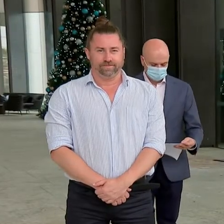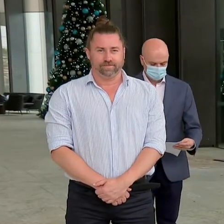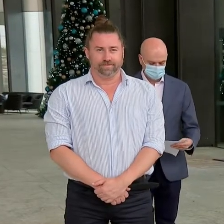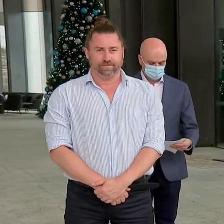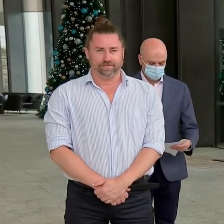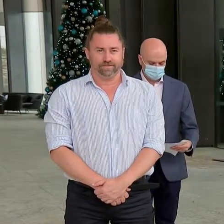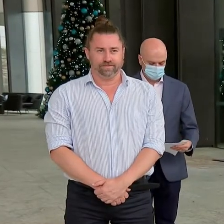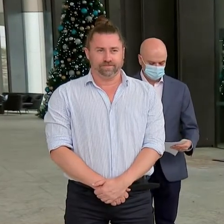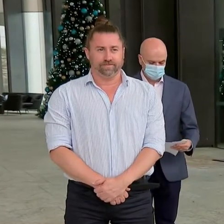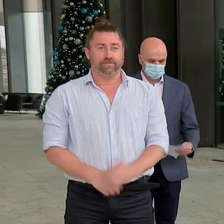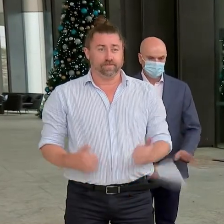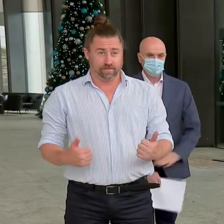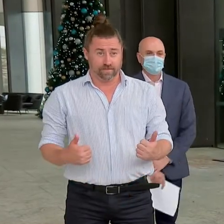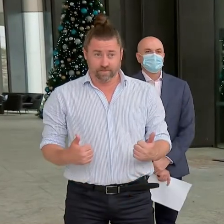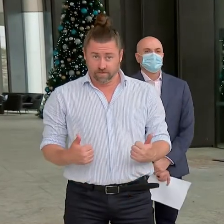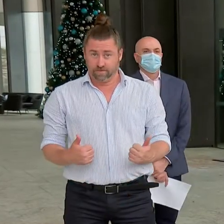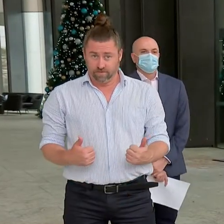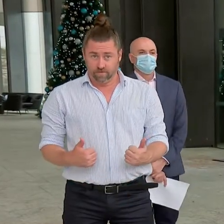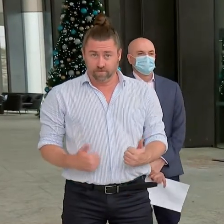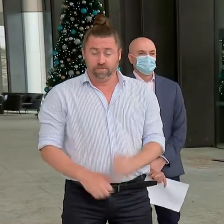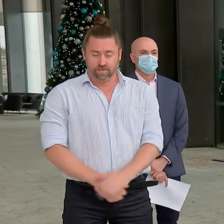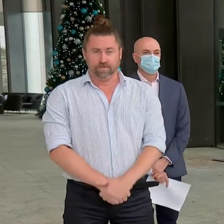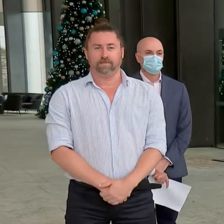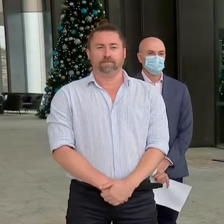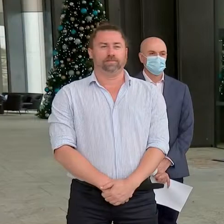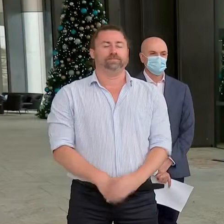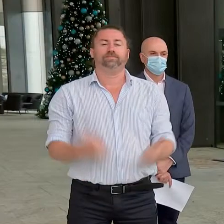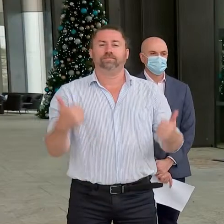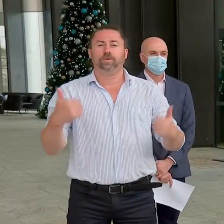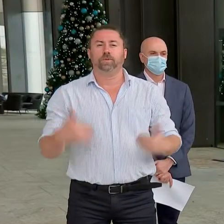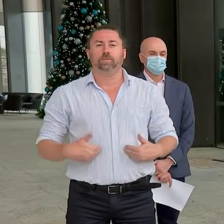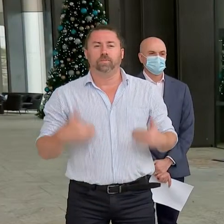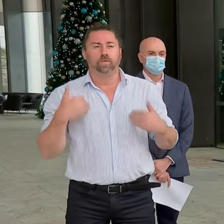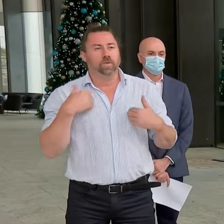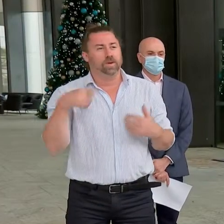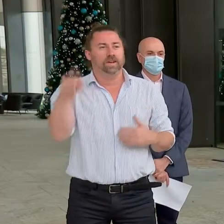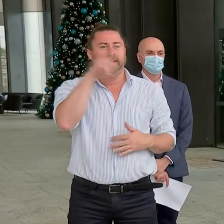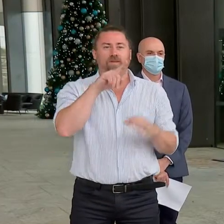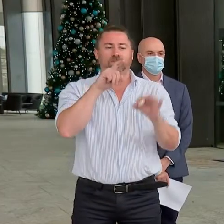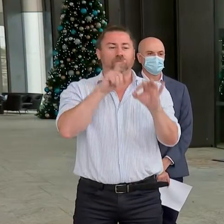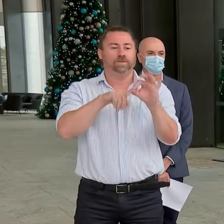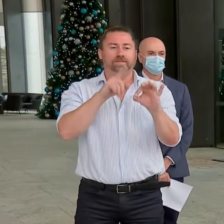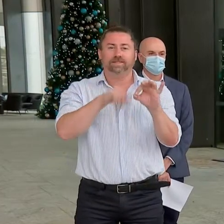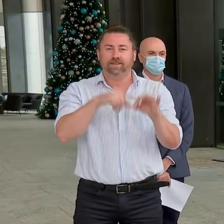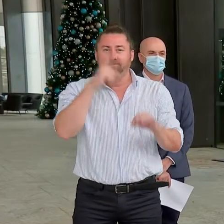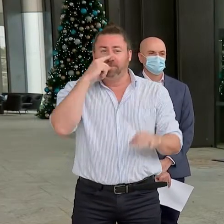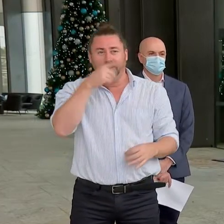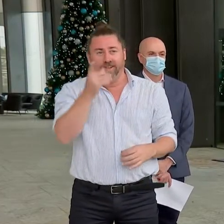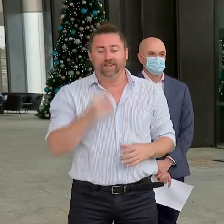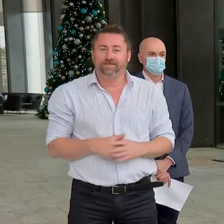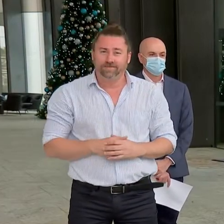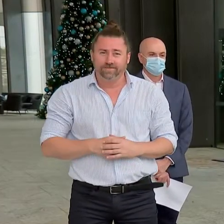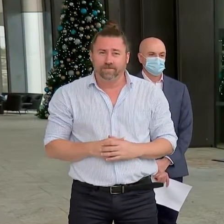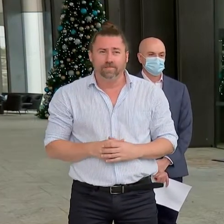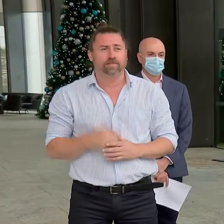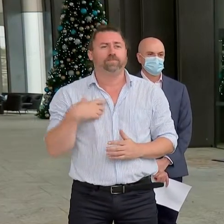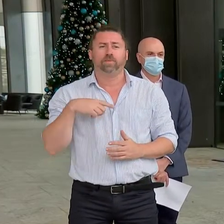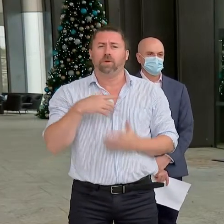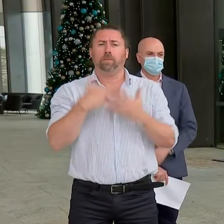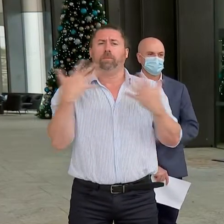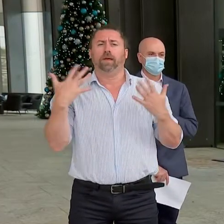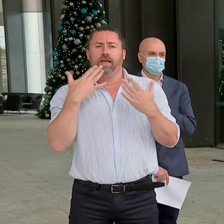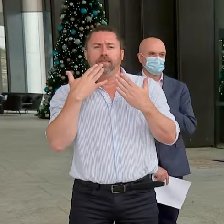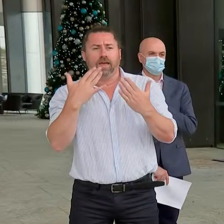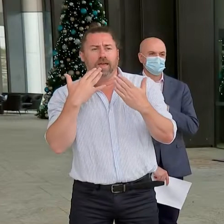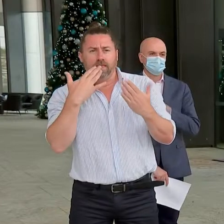Let me know when we're good. Good to go? Well, good morning, Queensland. And can I just say thank you to everyone who's